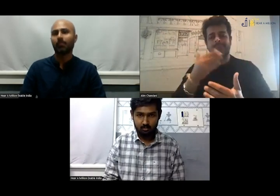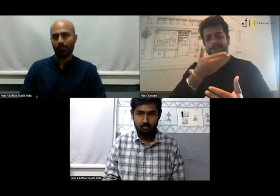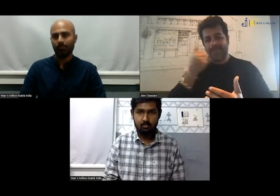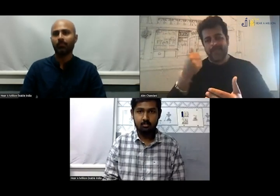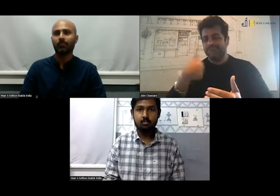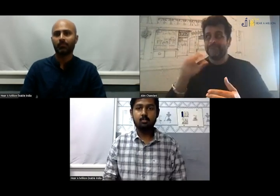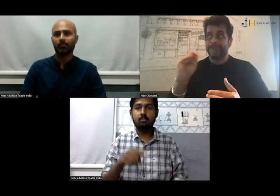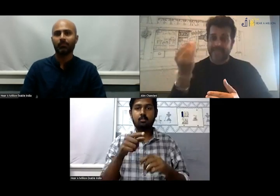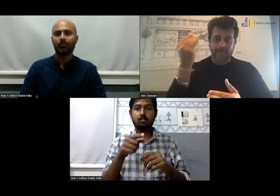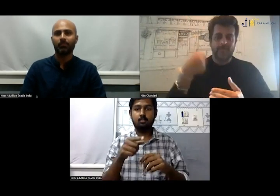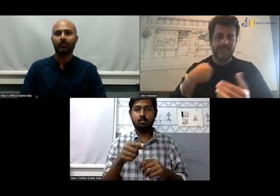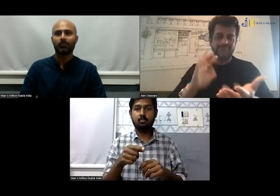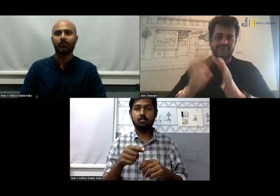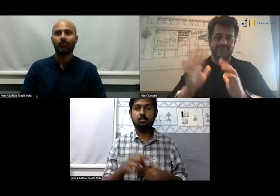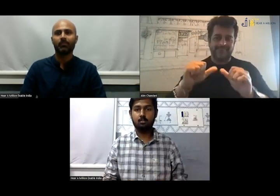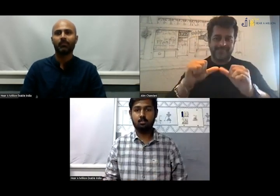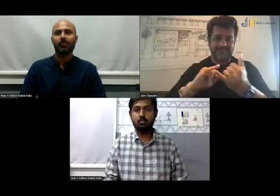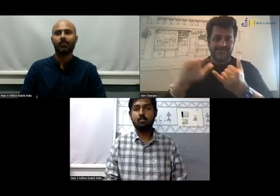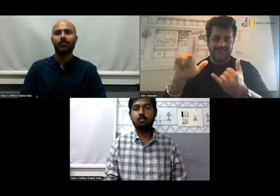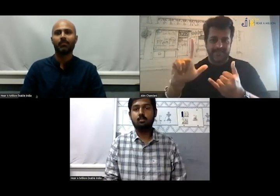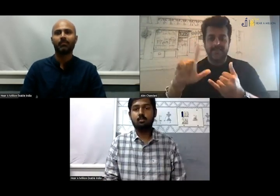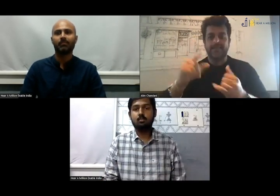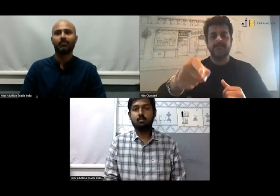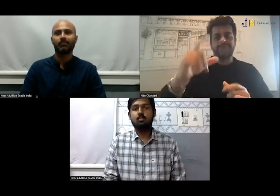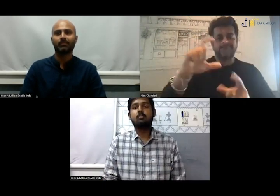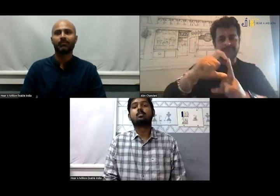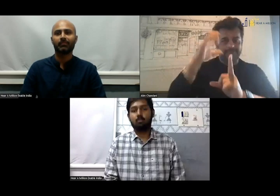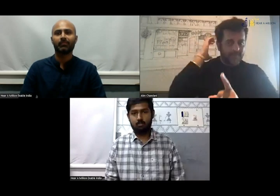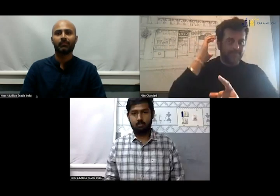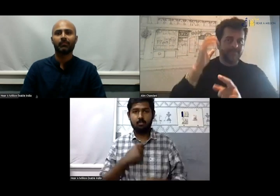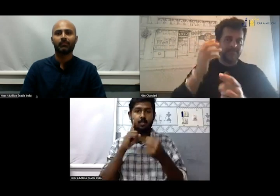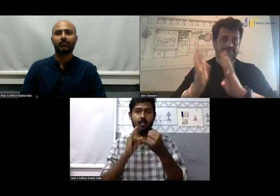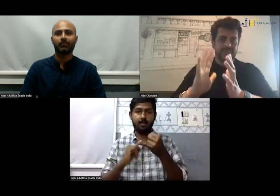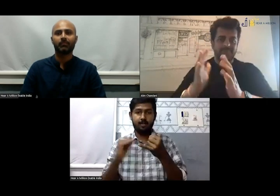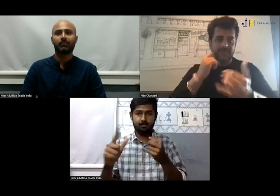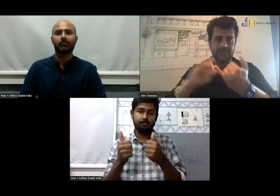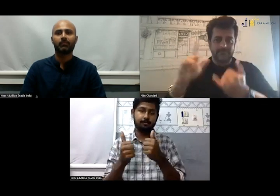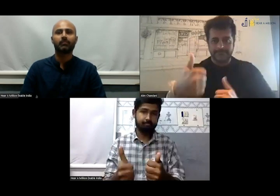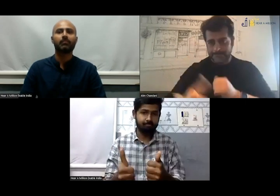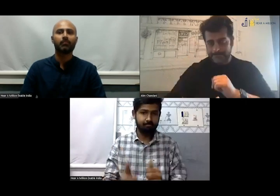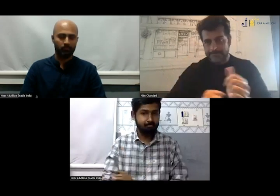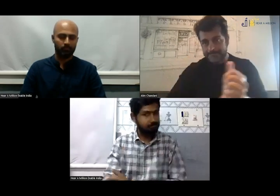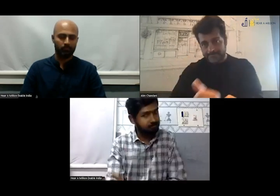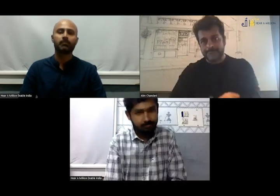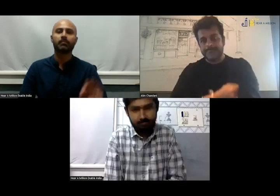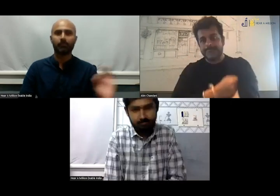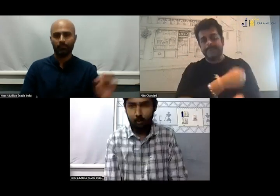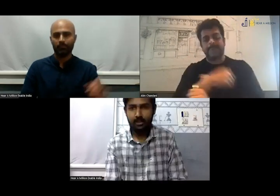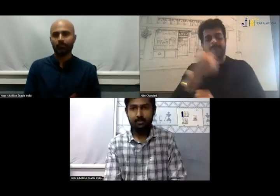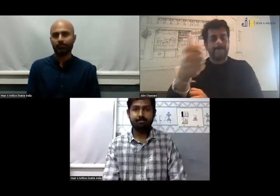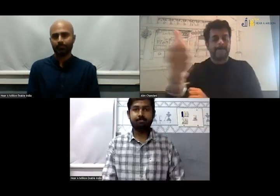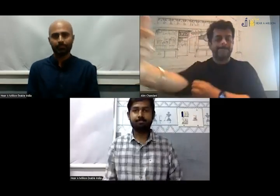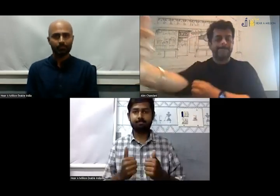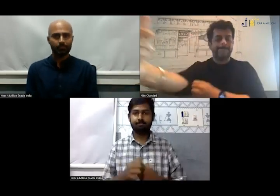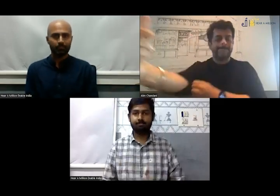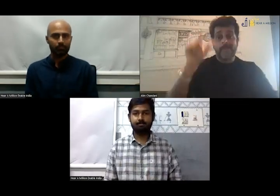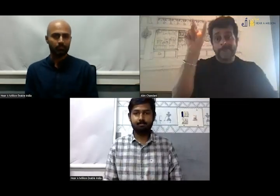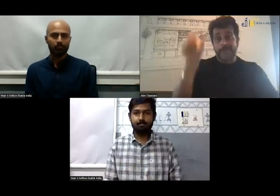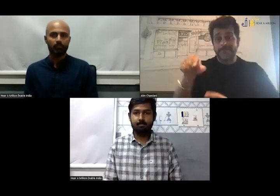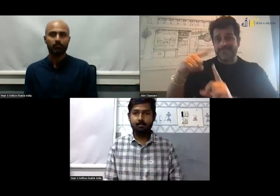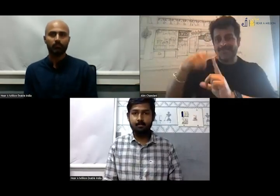Tina has sent her message. So I think it would be better that I should sign in ASL and Deepak would be signing ISL for everyone.